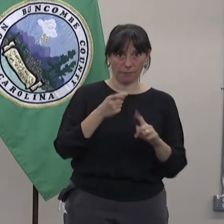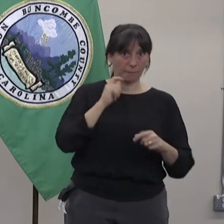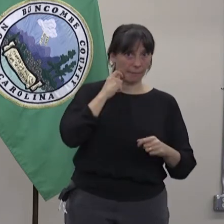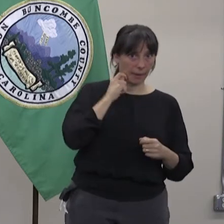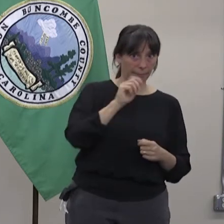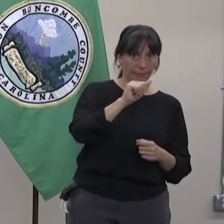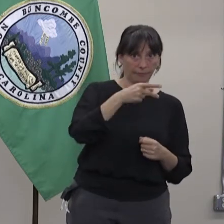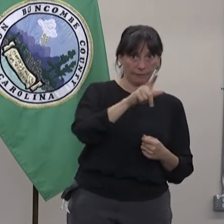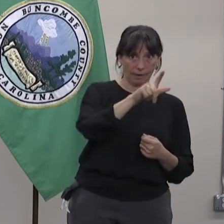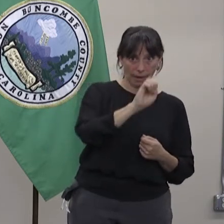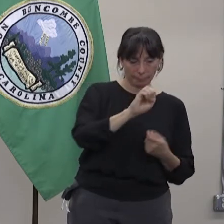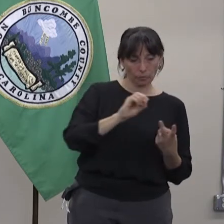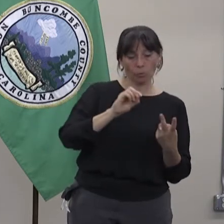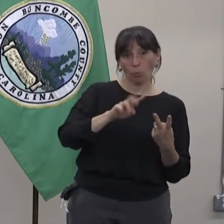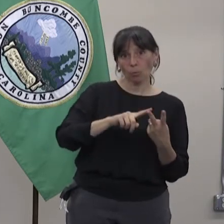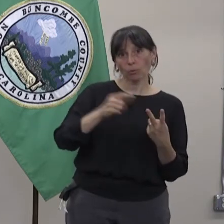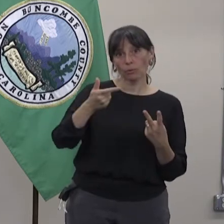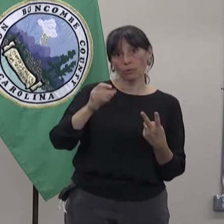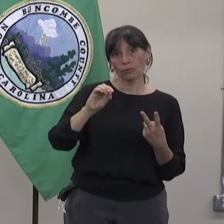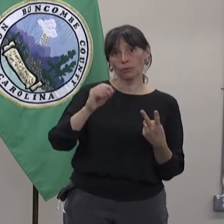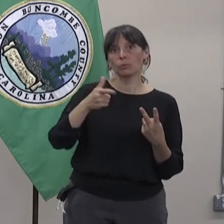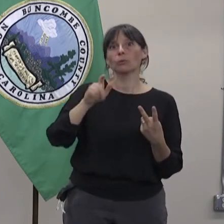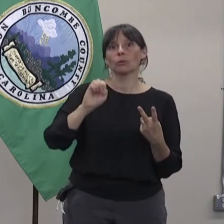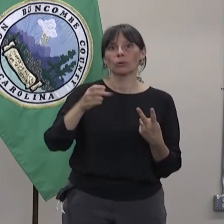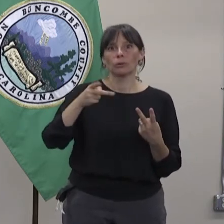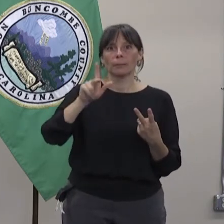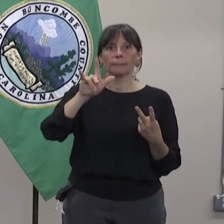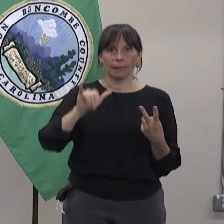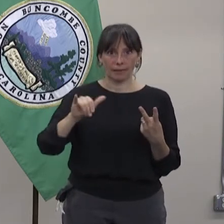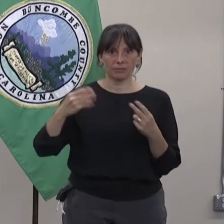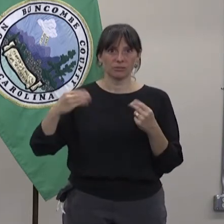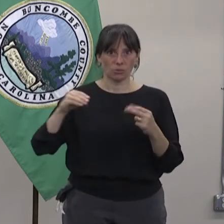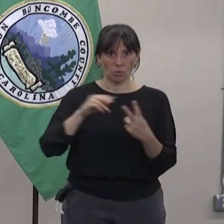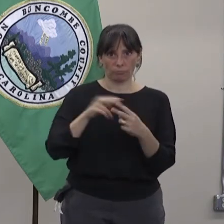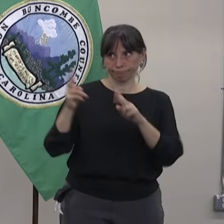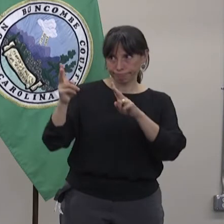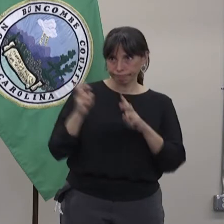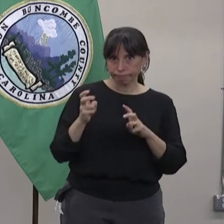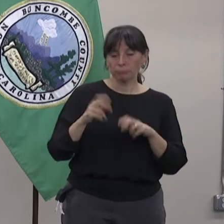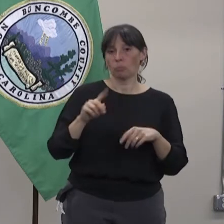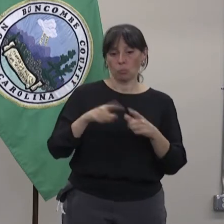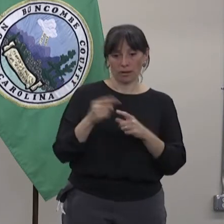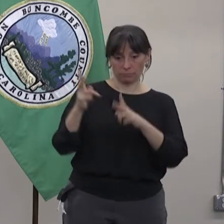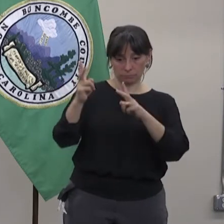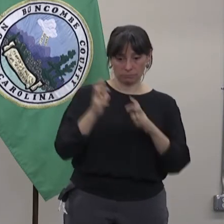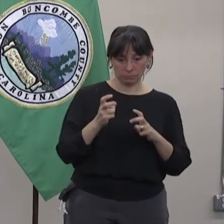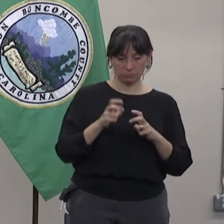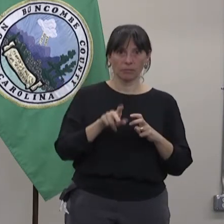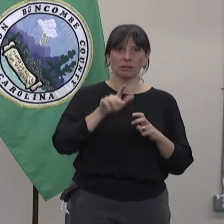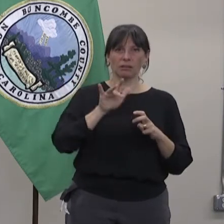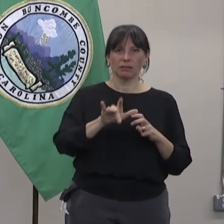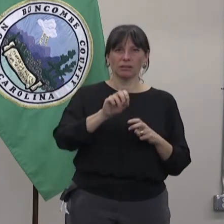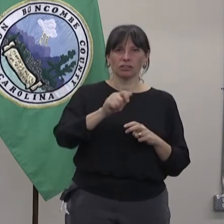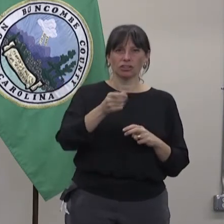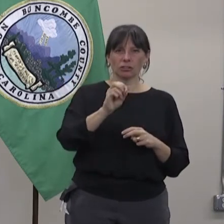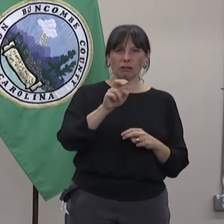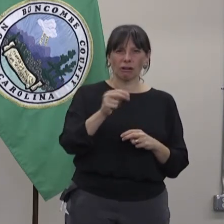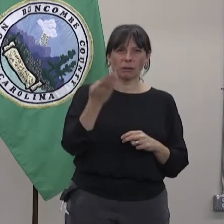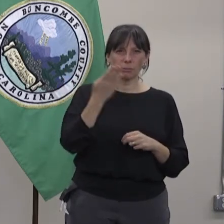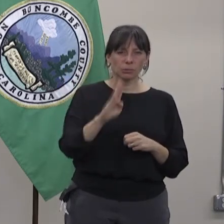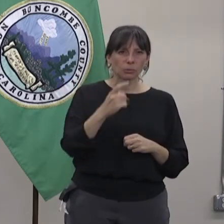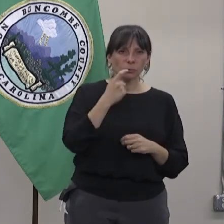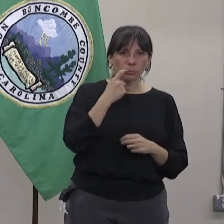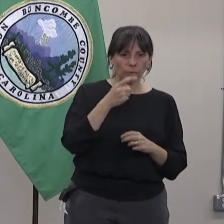Store or Google Play Store and enable Bluetooth and exposure notifications.